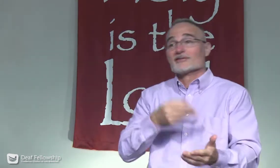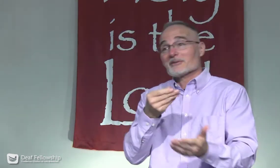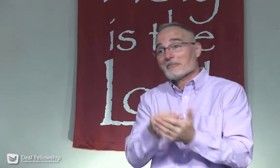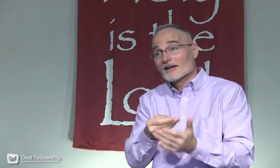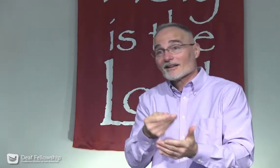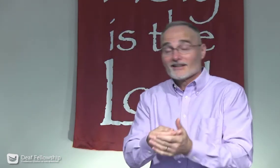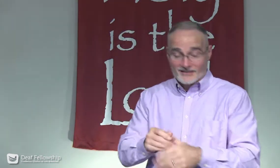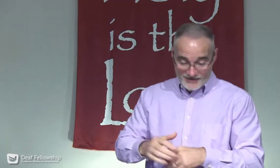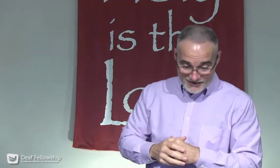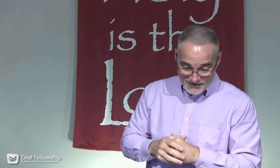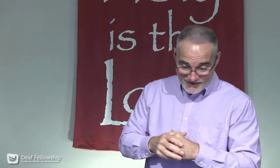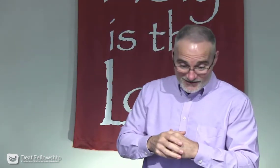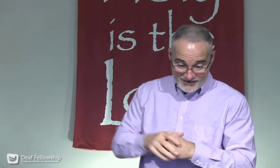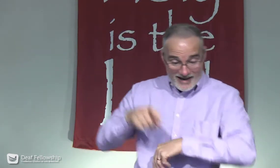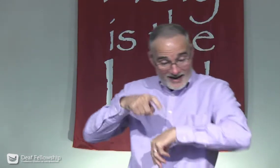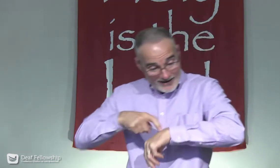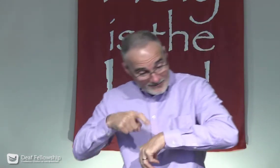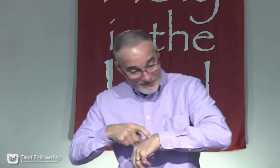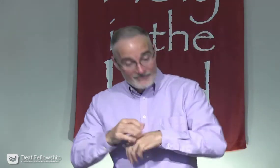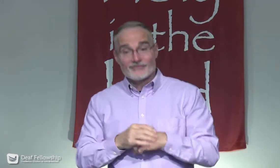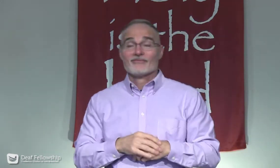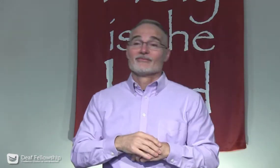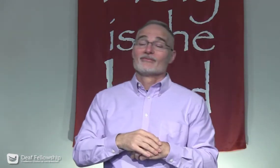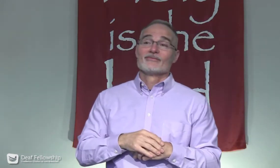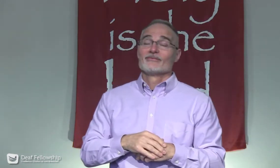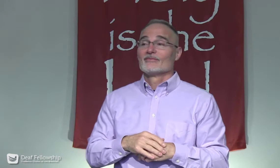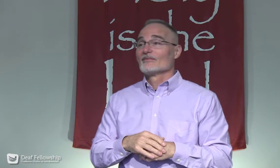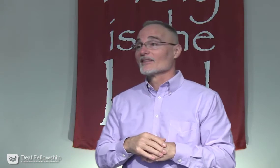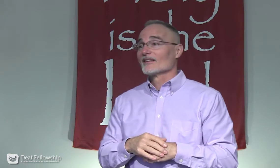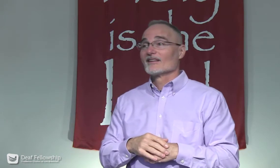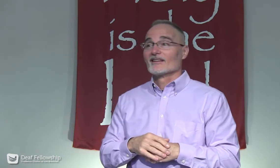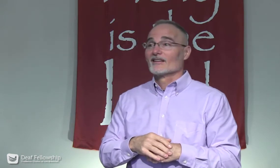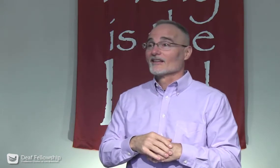but maybe it's with relationships or money or time.